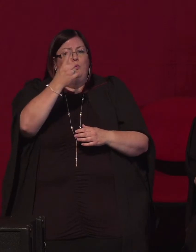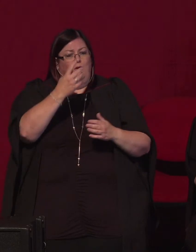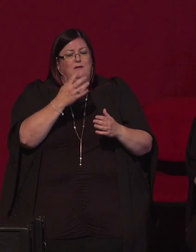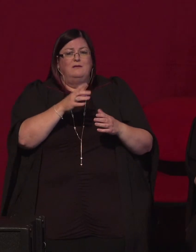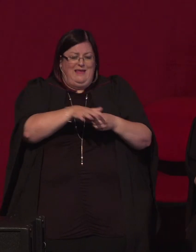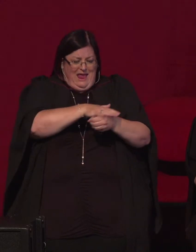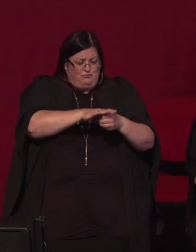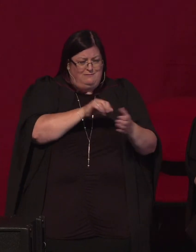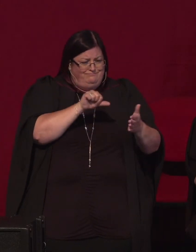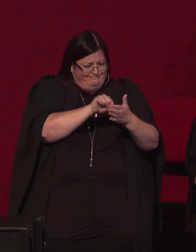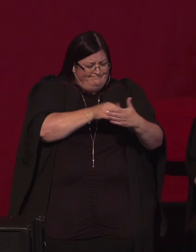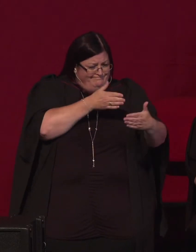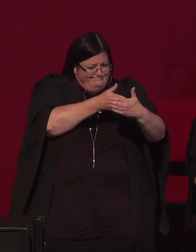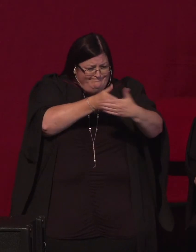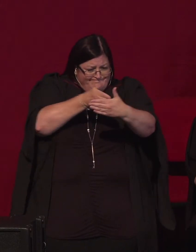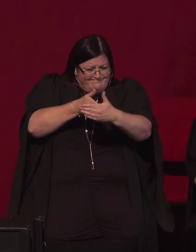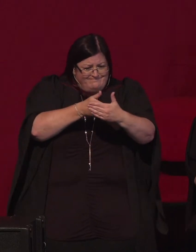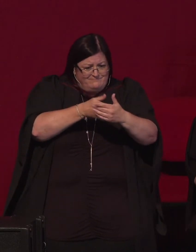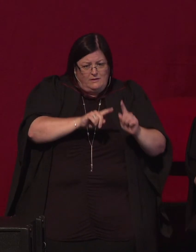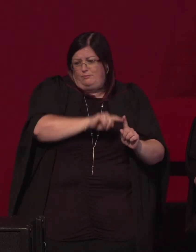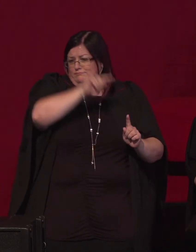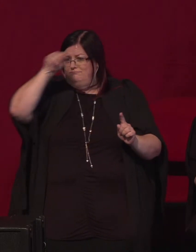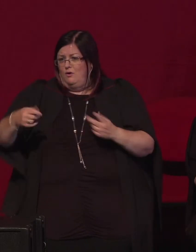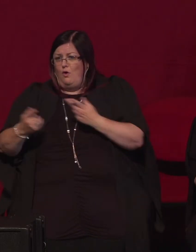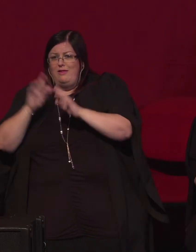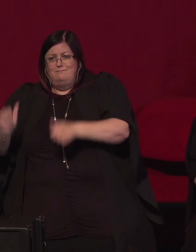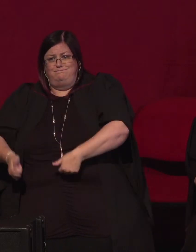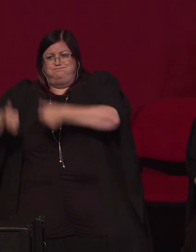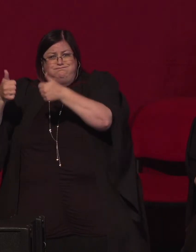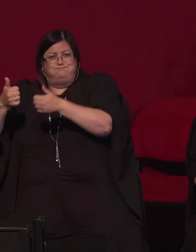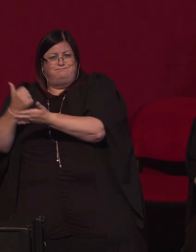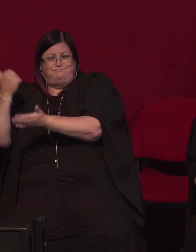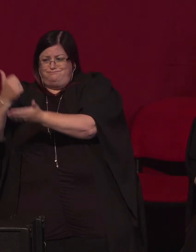life is often a talent in another walk of life.